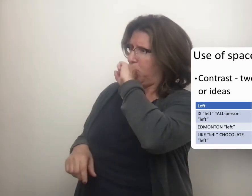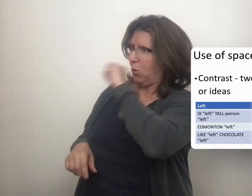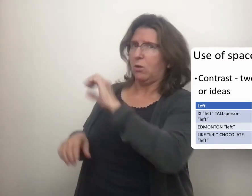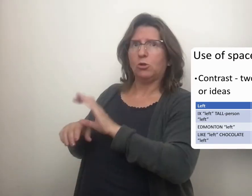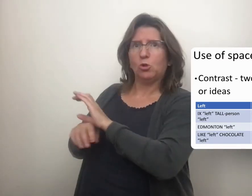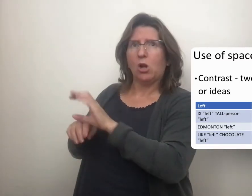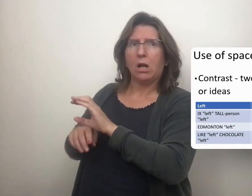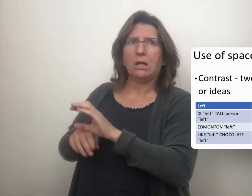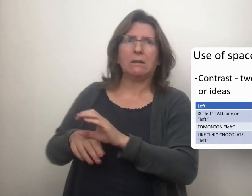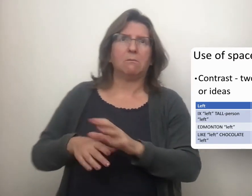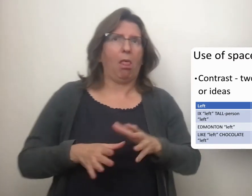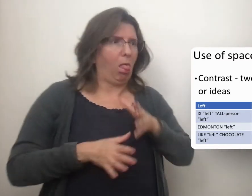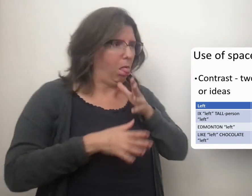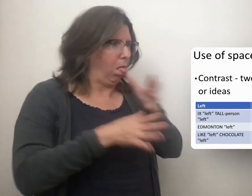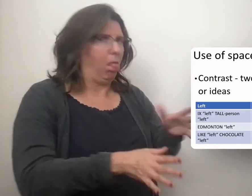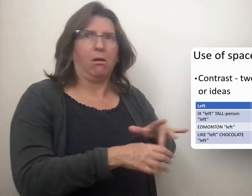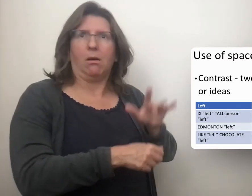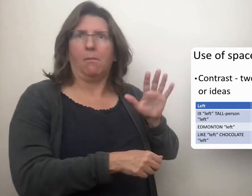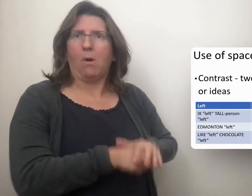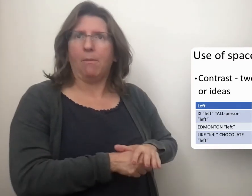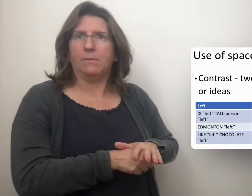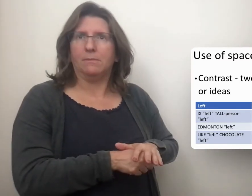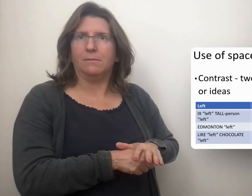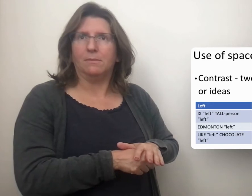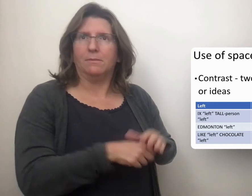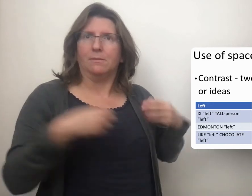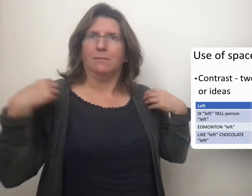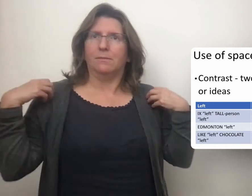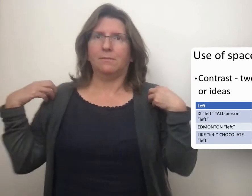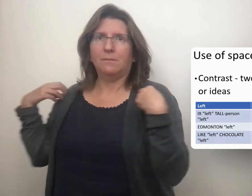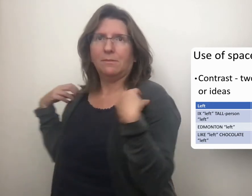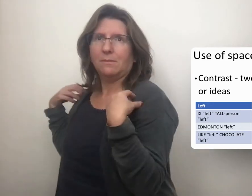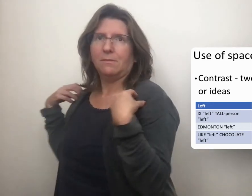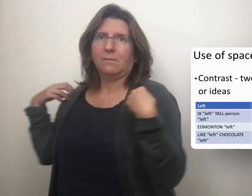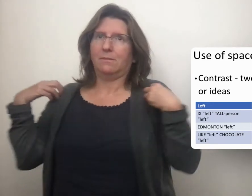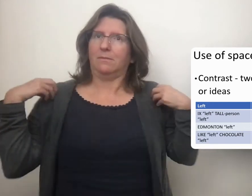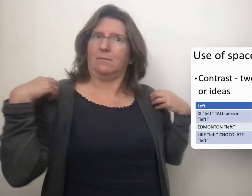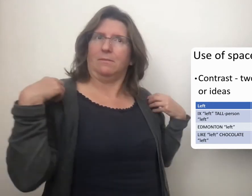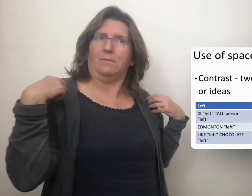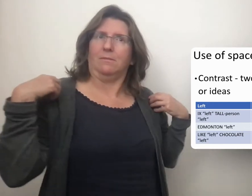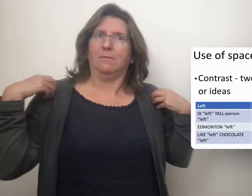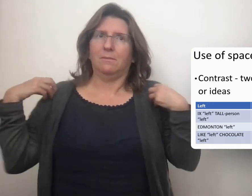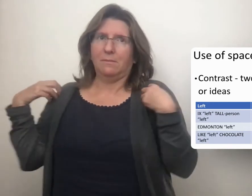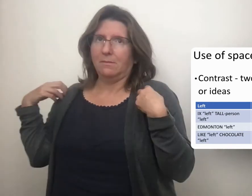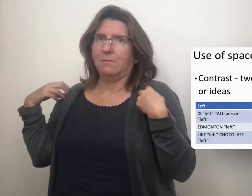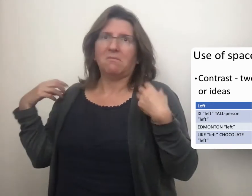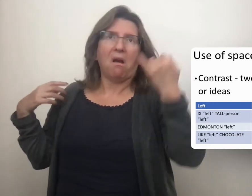I love chocolate, but I can't stand pop. This feature allows you to compare or